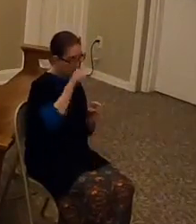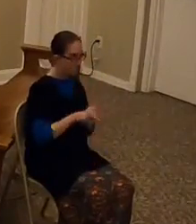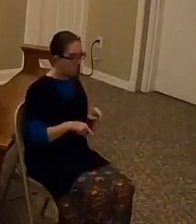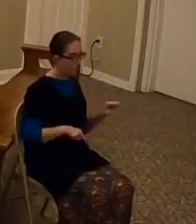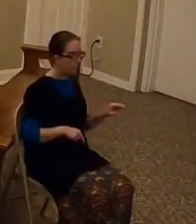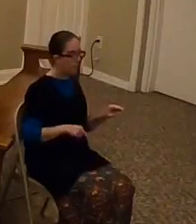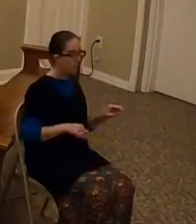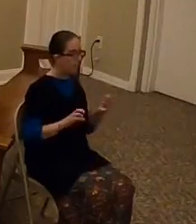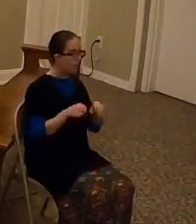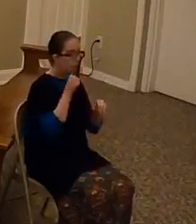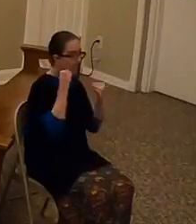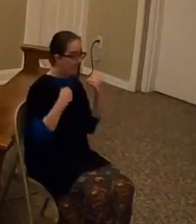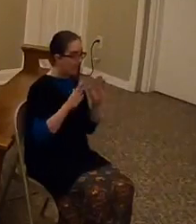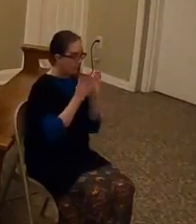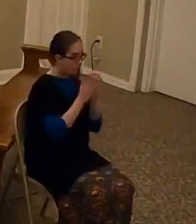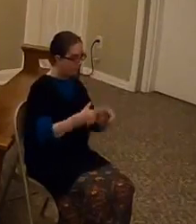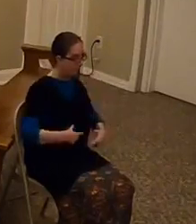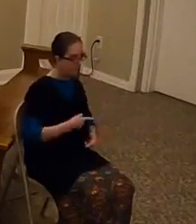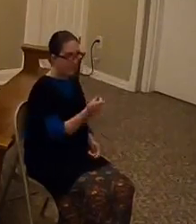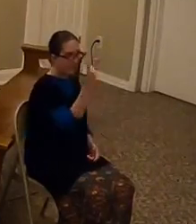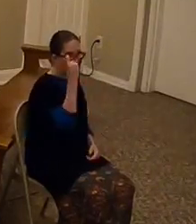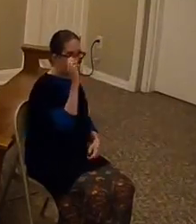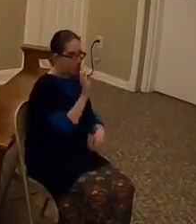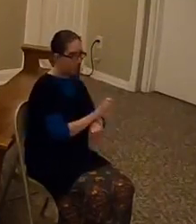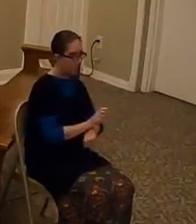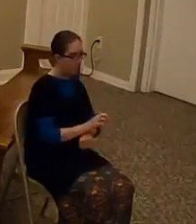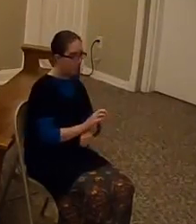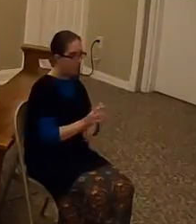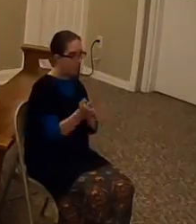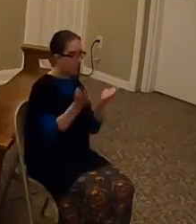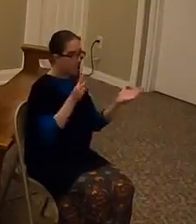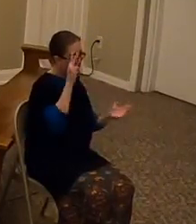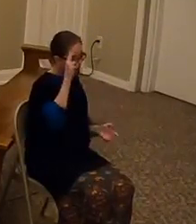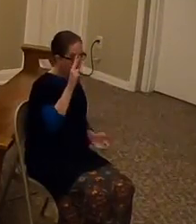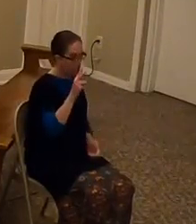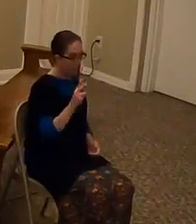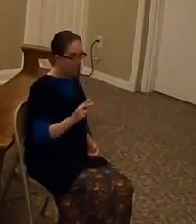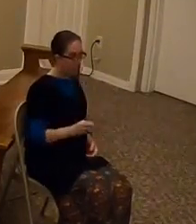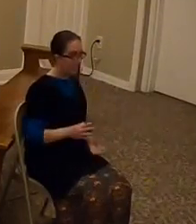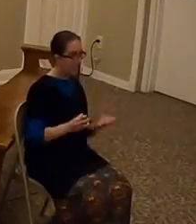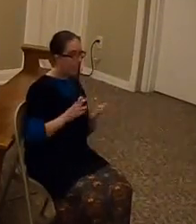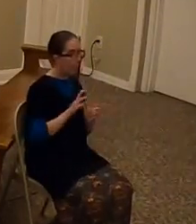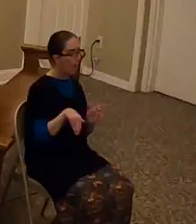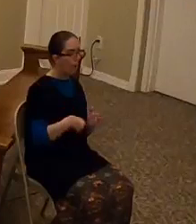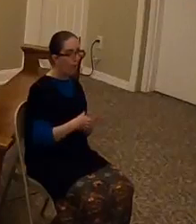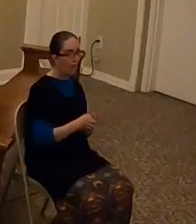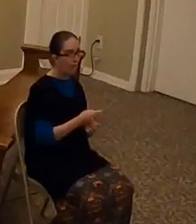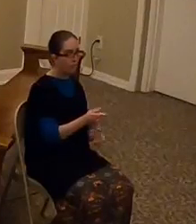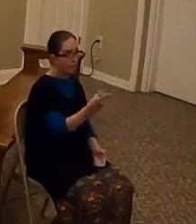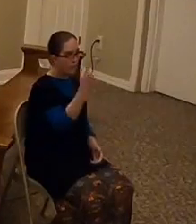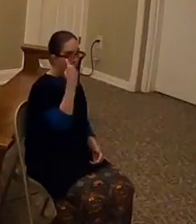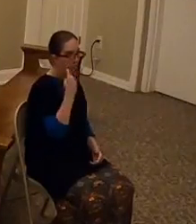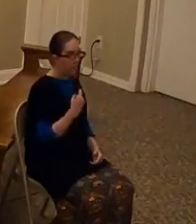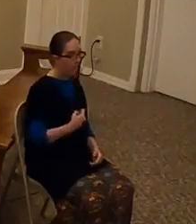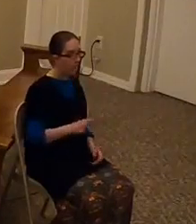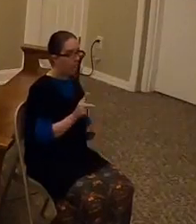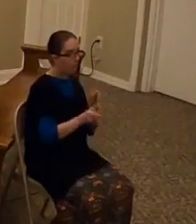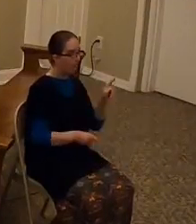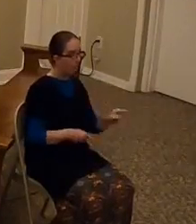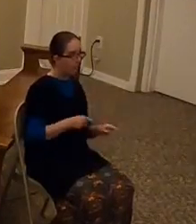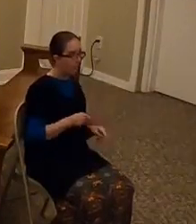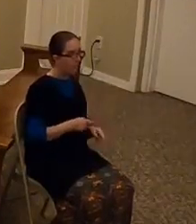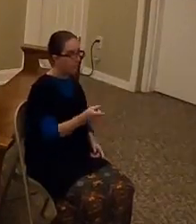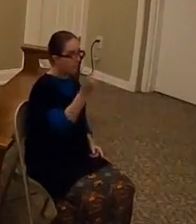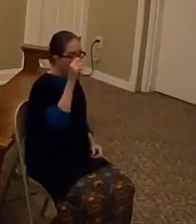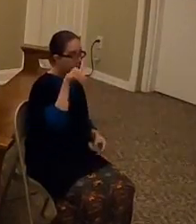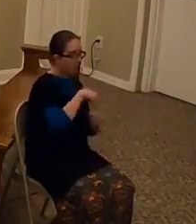you know, they don't have a prayer life. They show up at church every service. That's good. I want everybody to show up every service. But people,